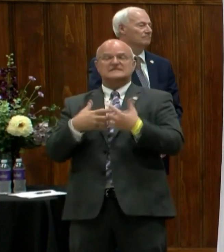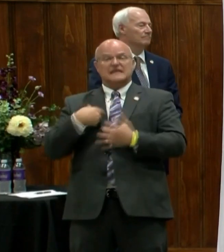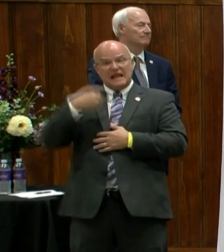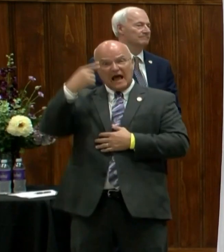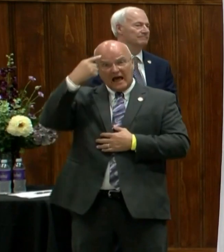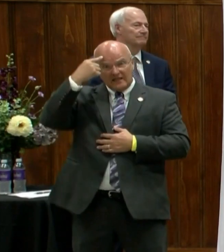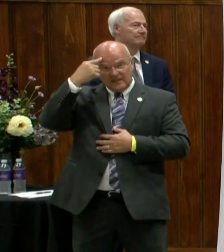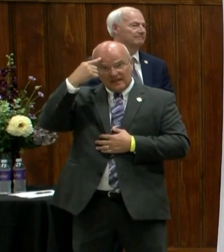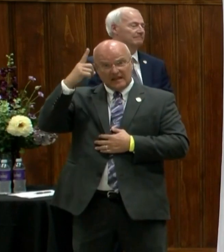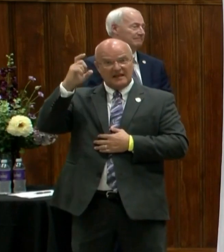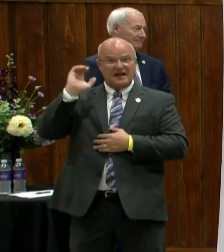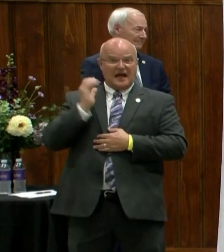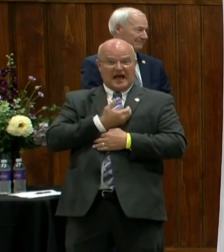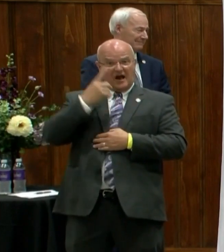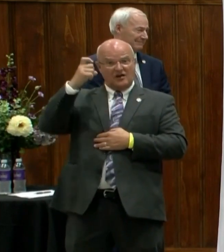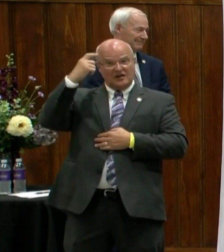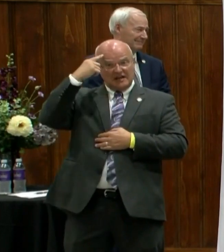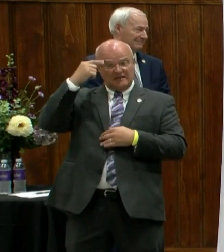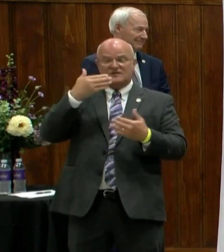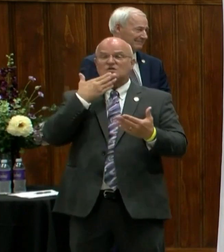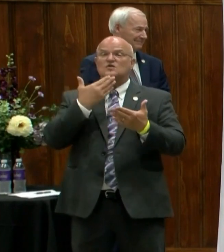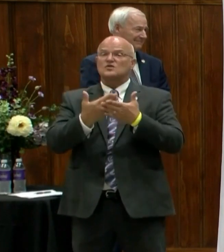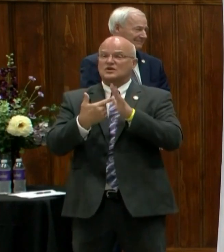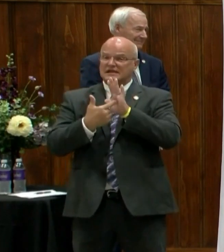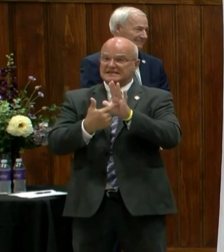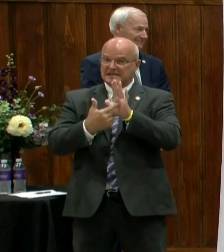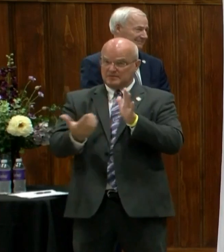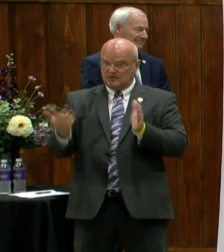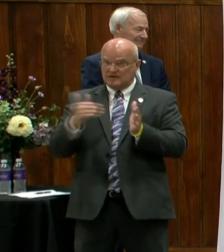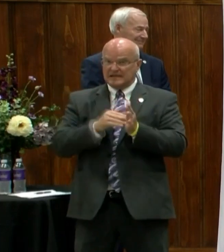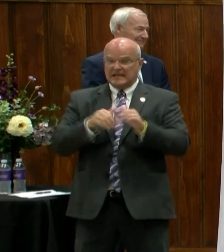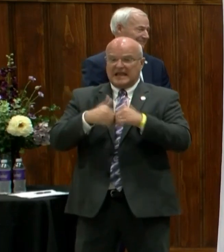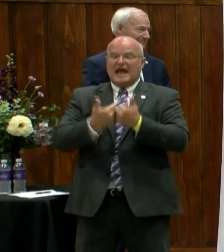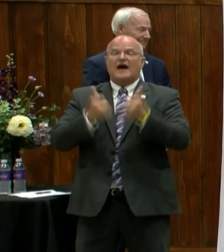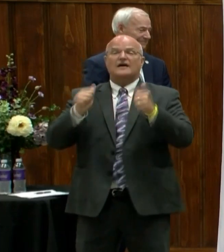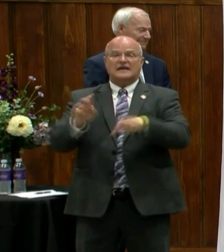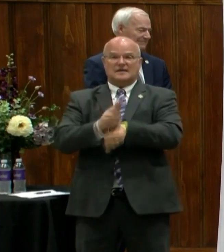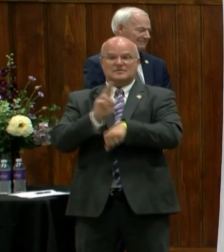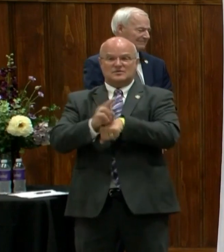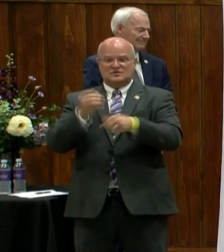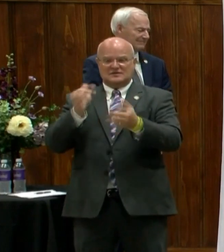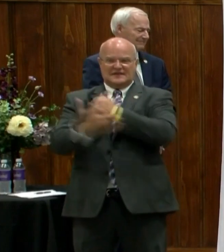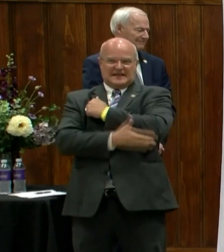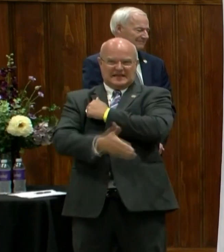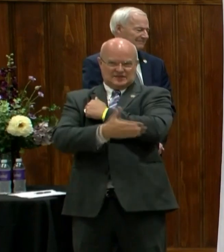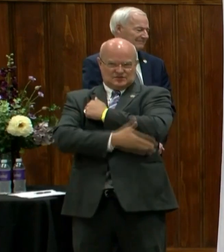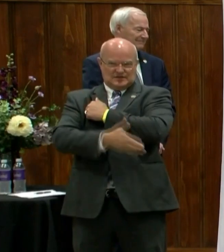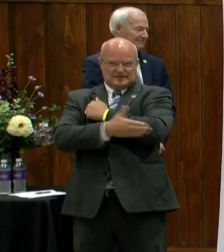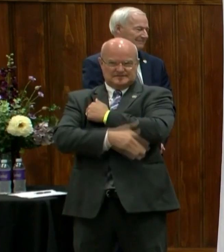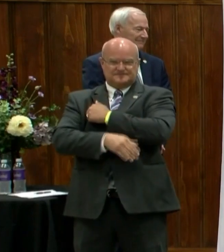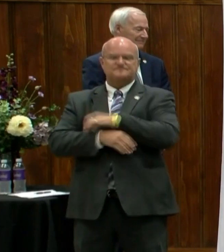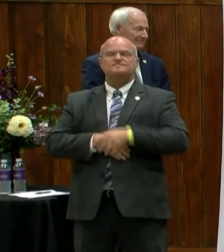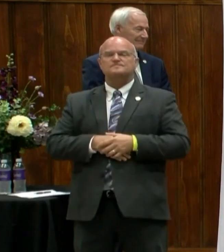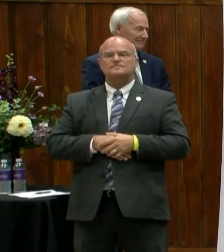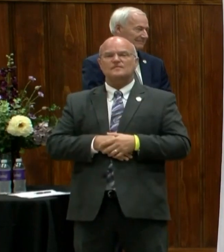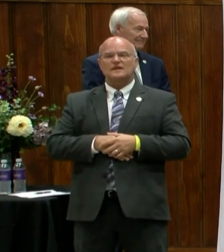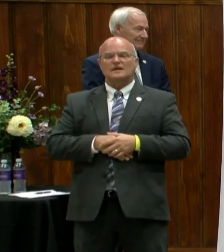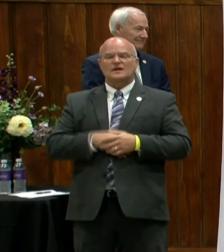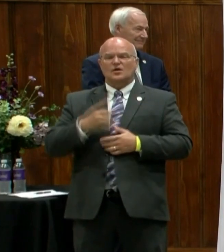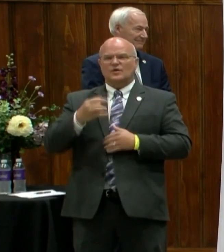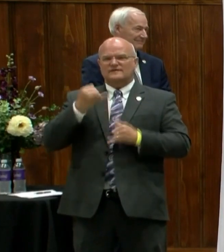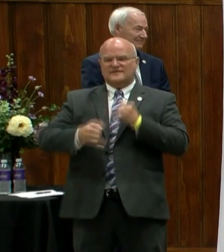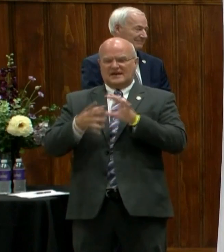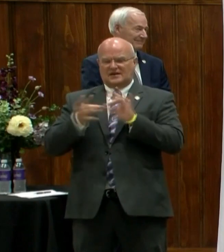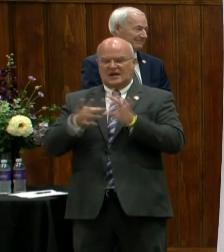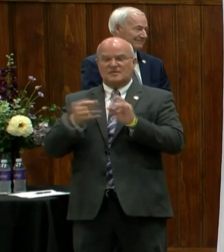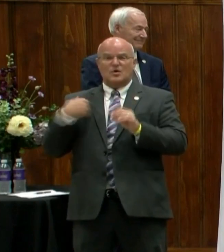think Governor Hutchinson has given a great example of, again, how it could be used in our country. The final comment, Governor, would be that